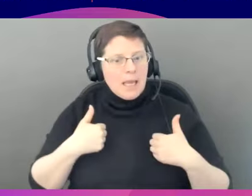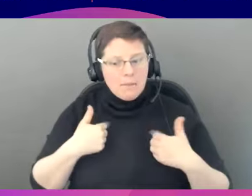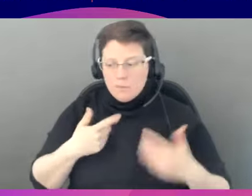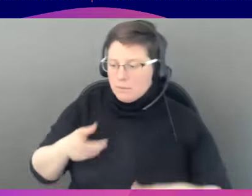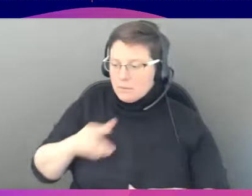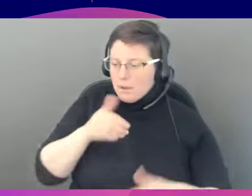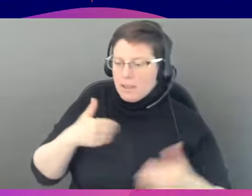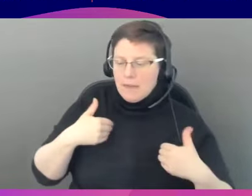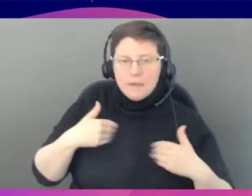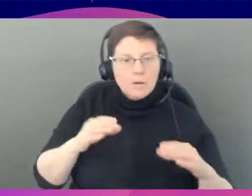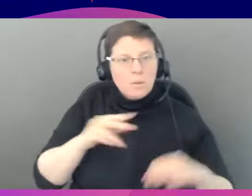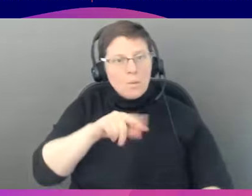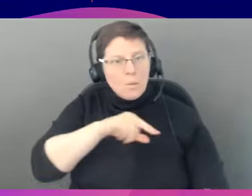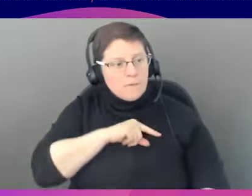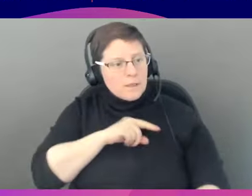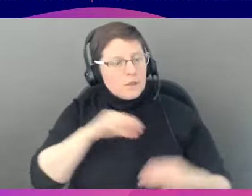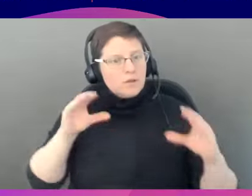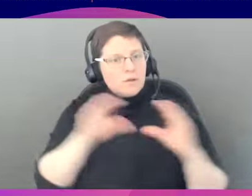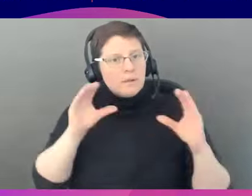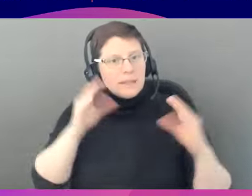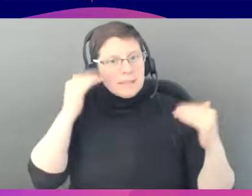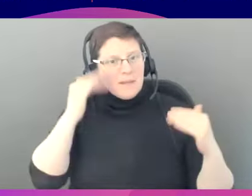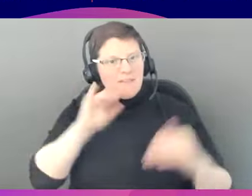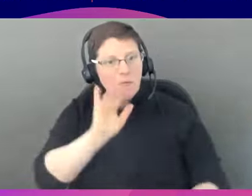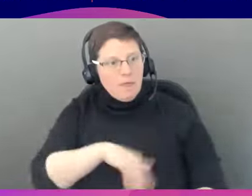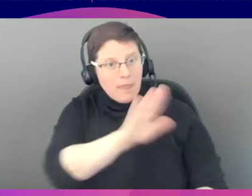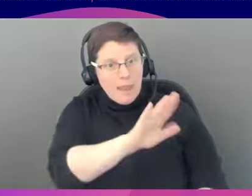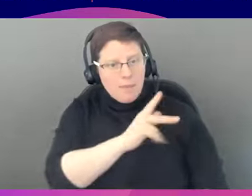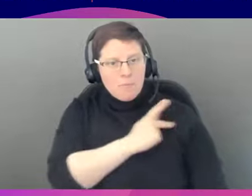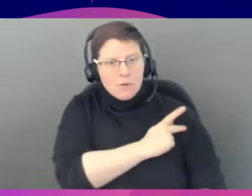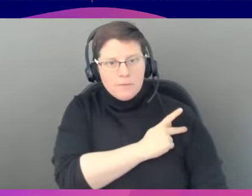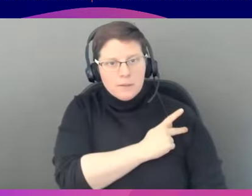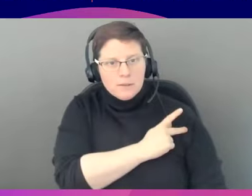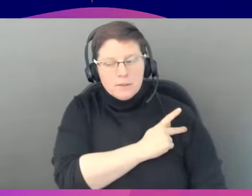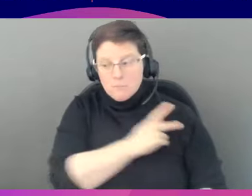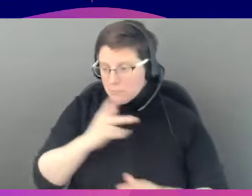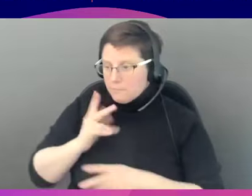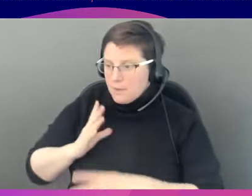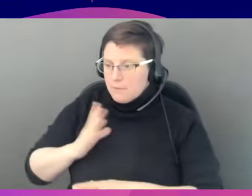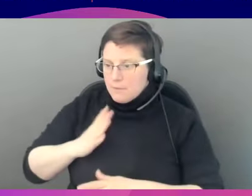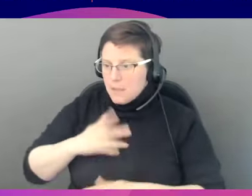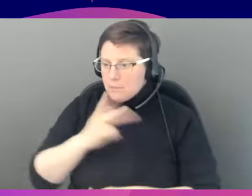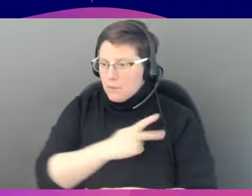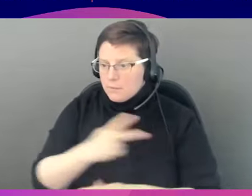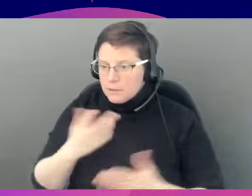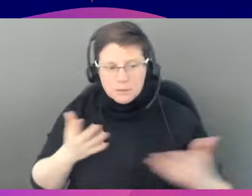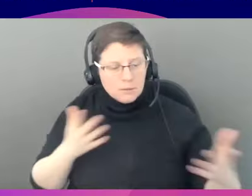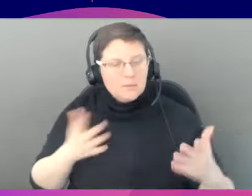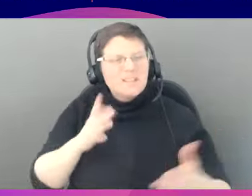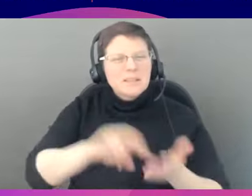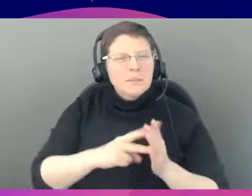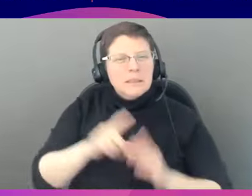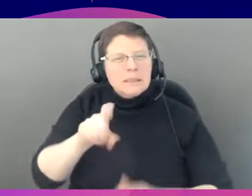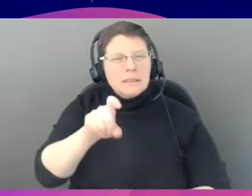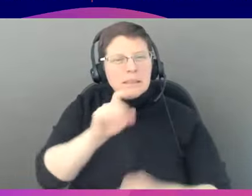qualifications or certifications expected of a service animal in that province. There's a significant need for advocacy for survivors